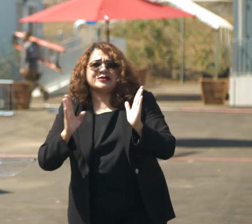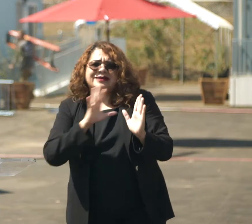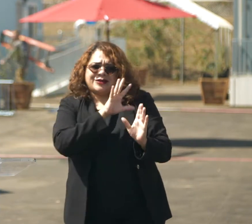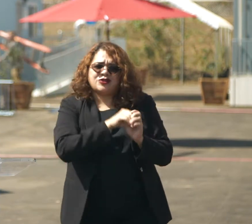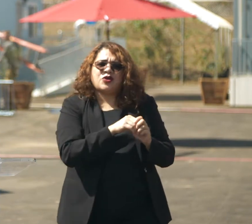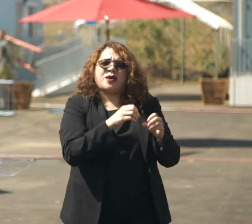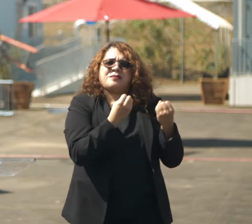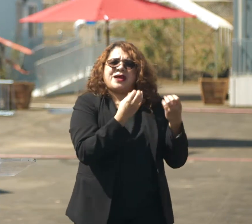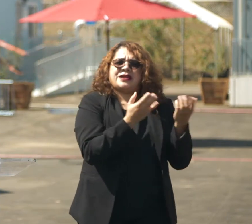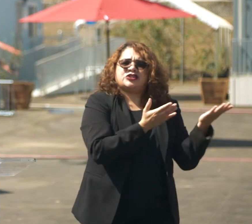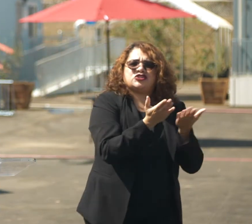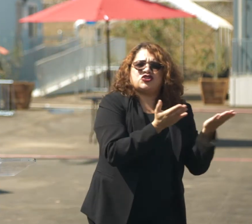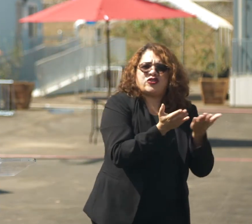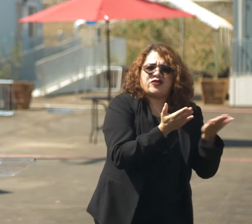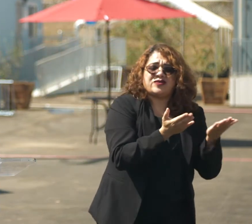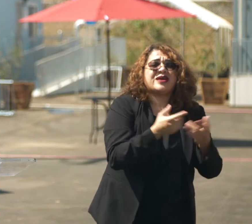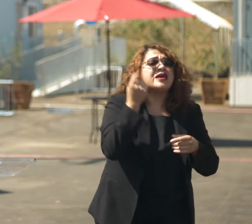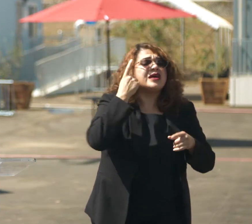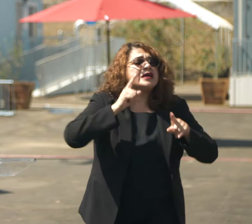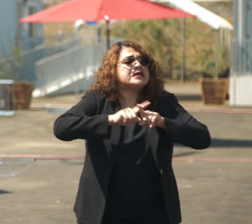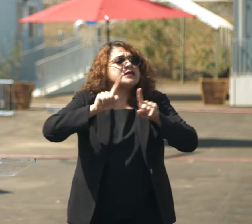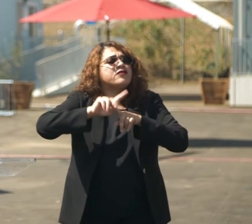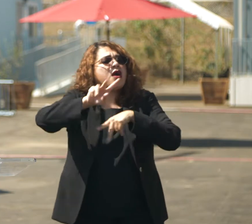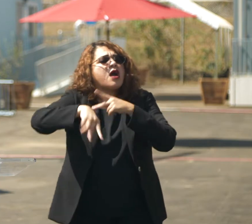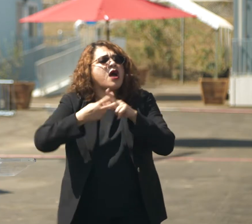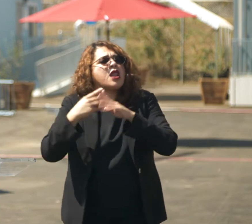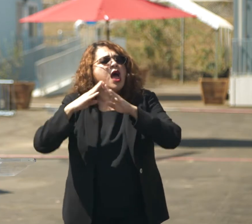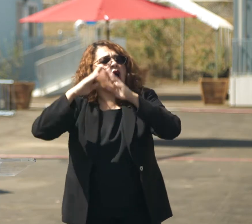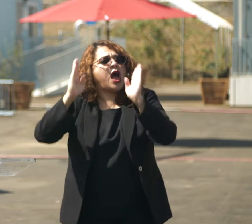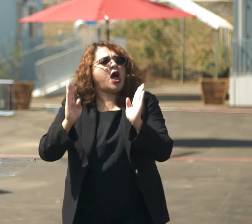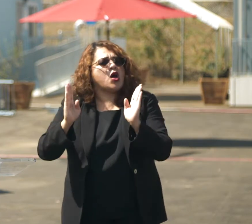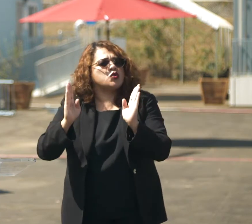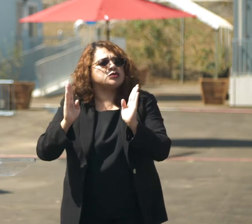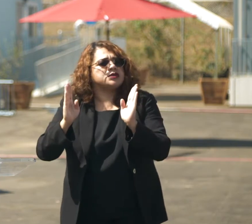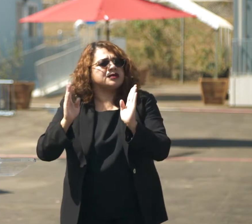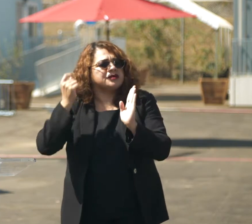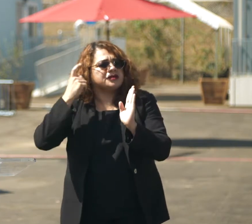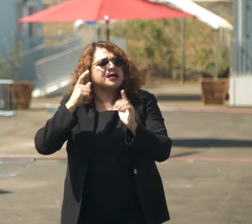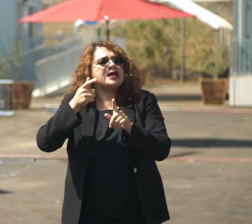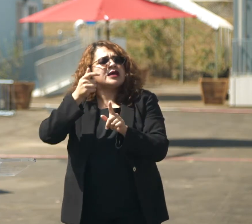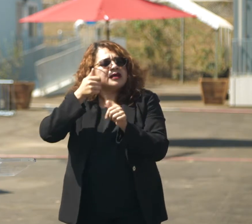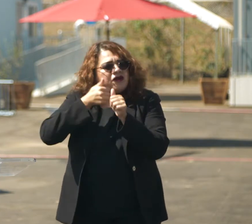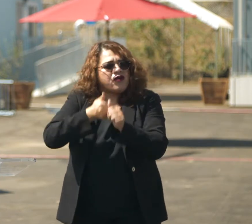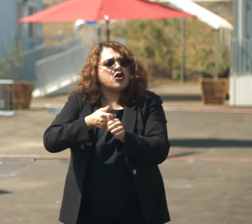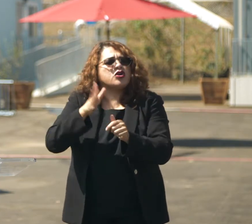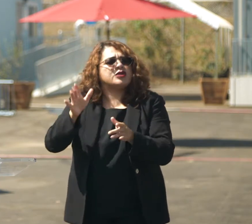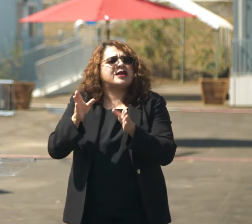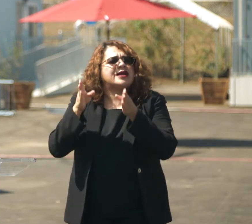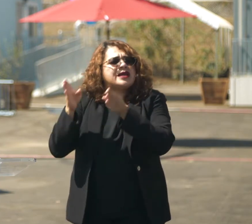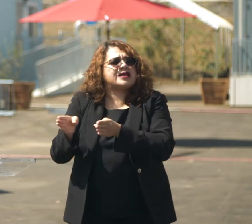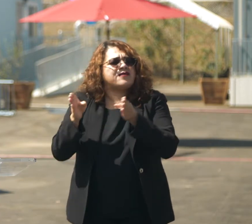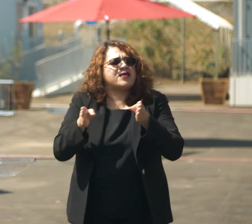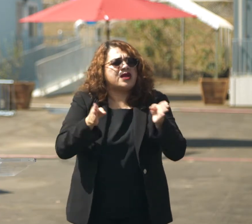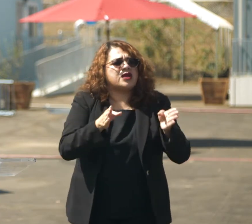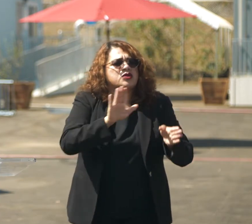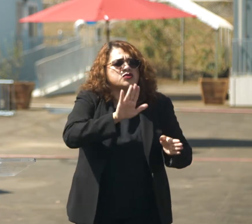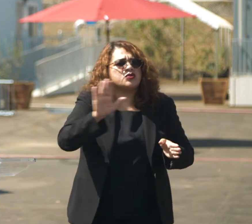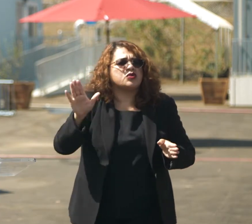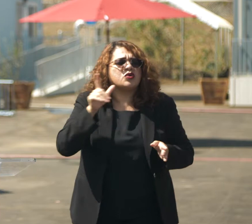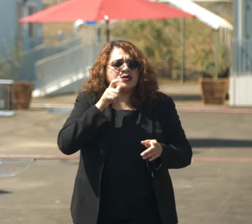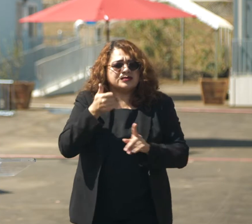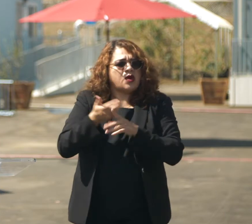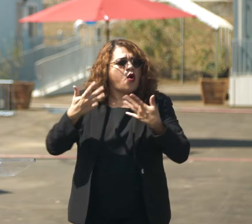a variety of supportive housing types focused on the specific needs of individuals experiencing or at risk of experiencing